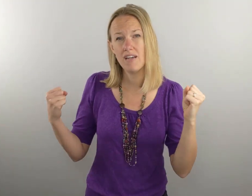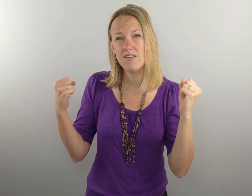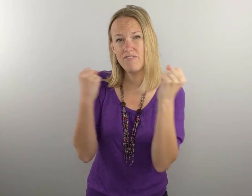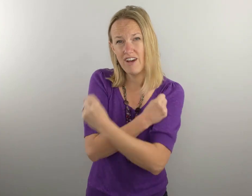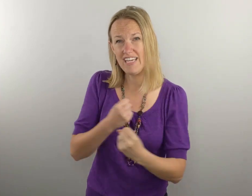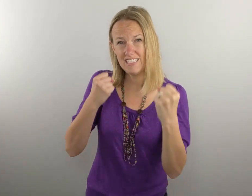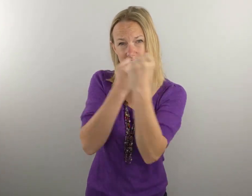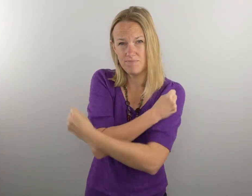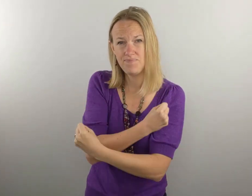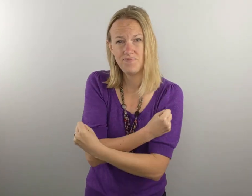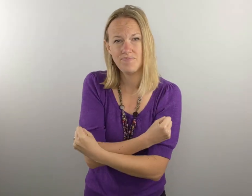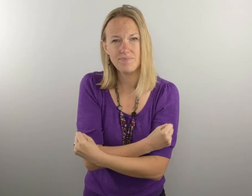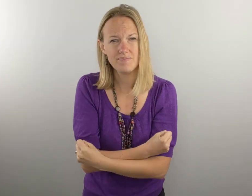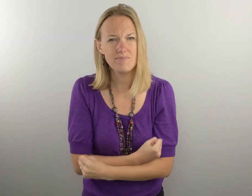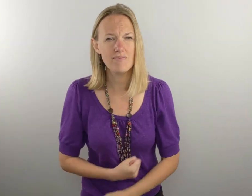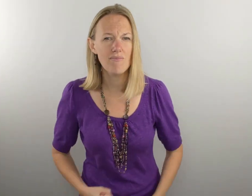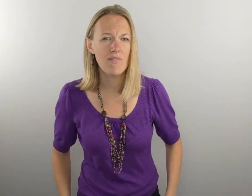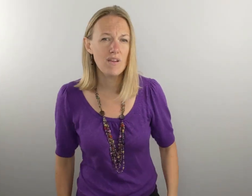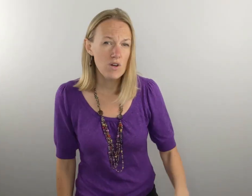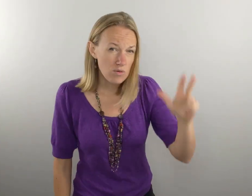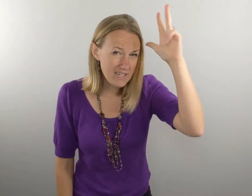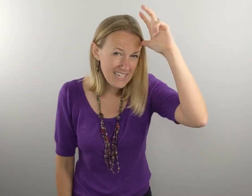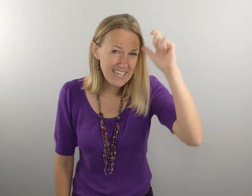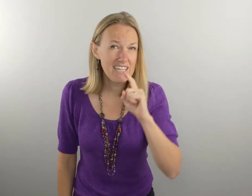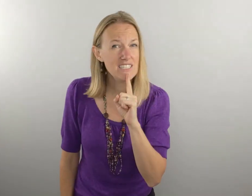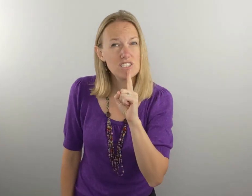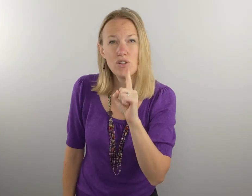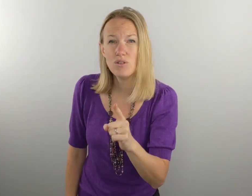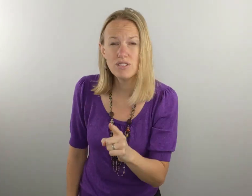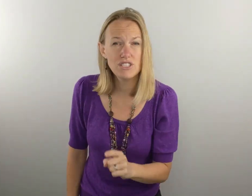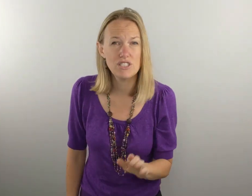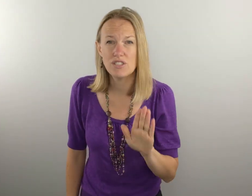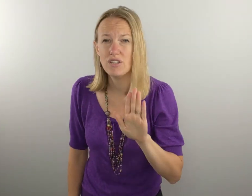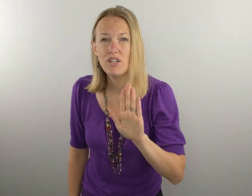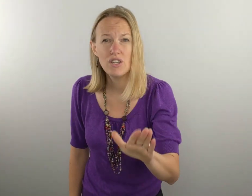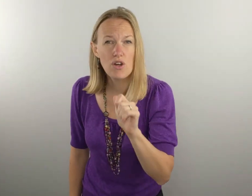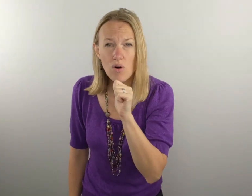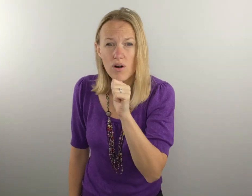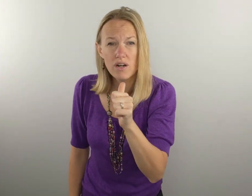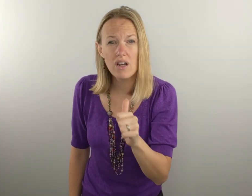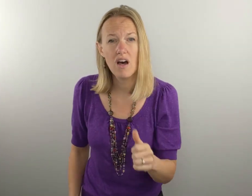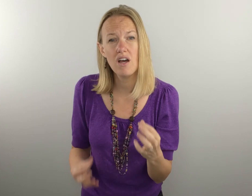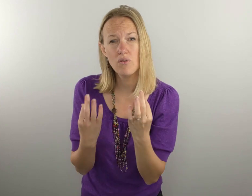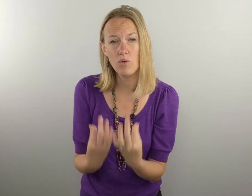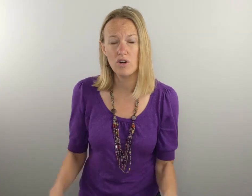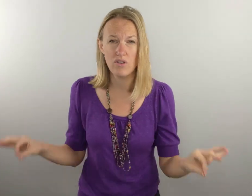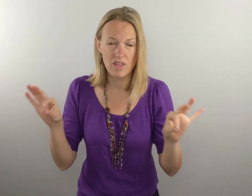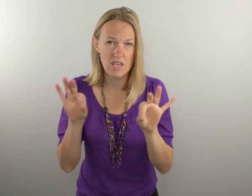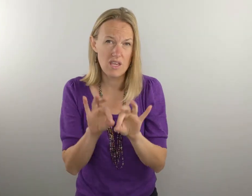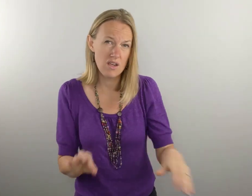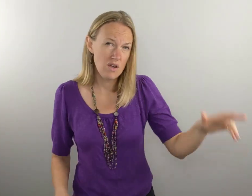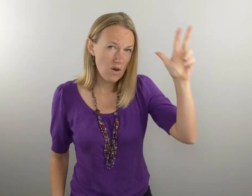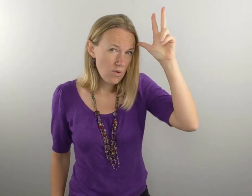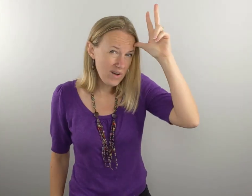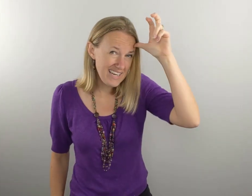good fight, when he told you you're not worthy, when